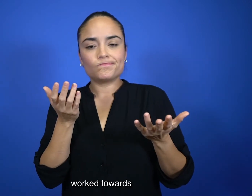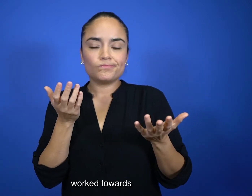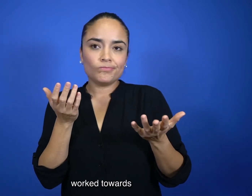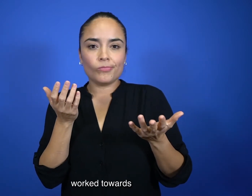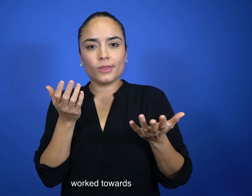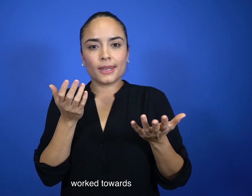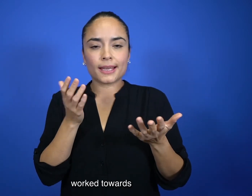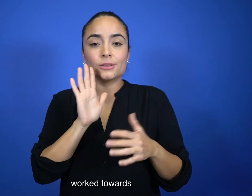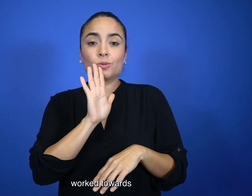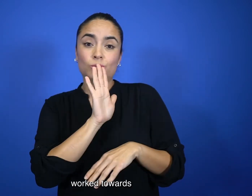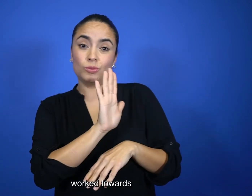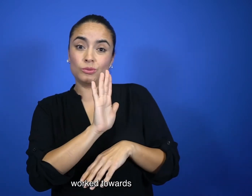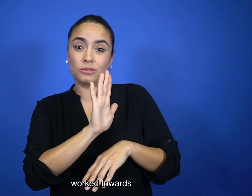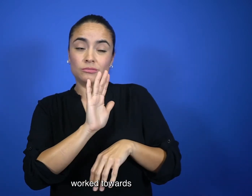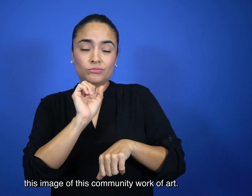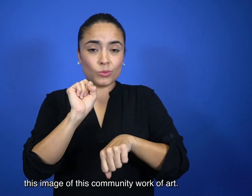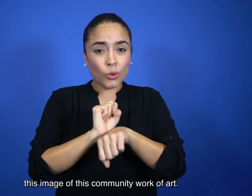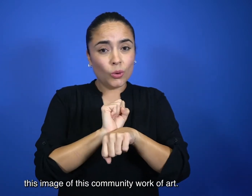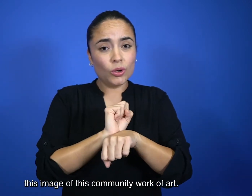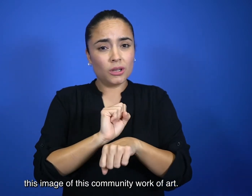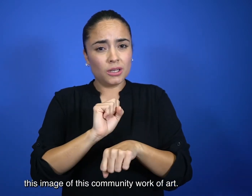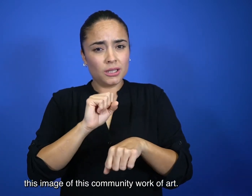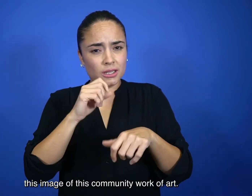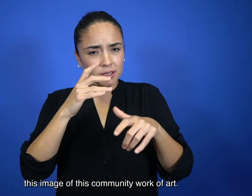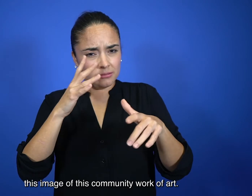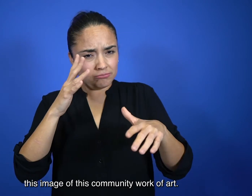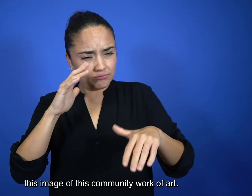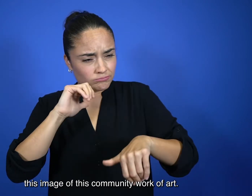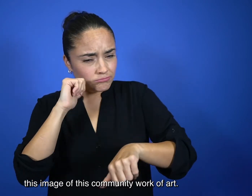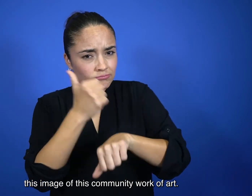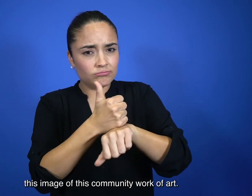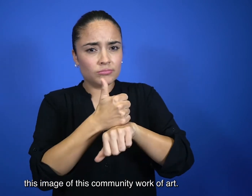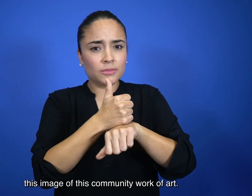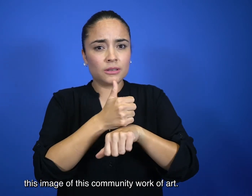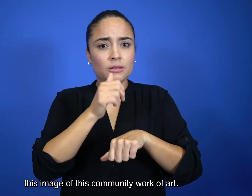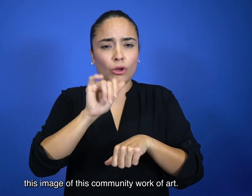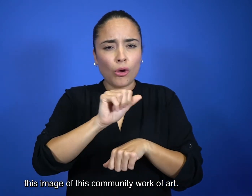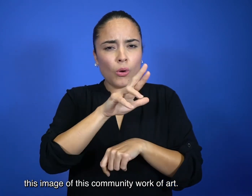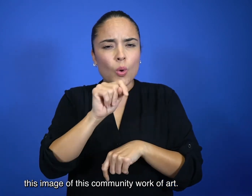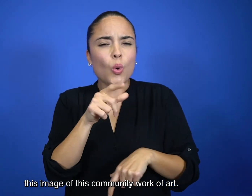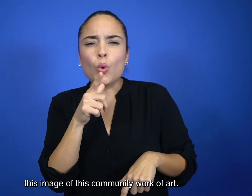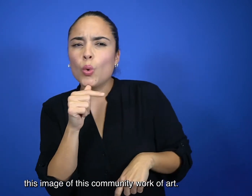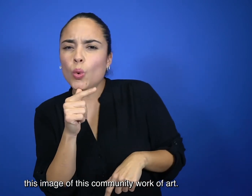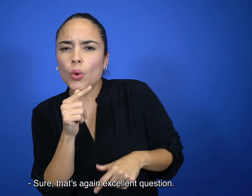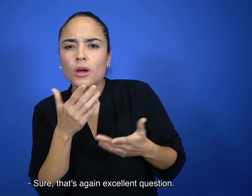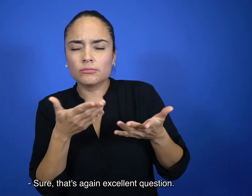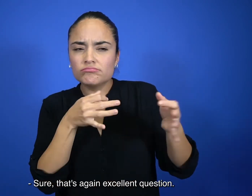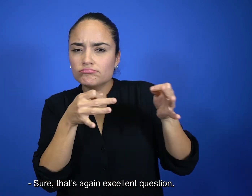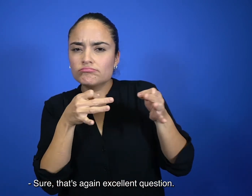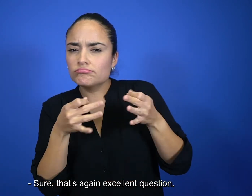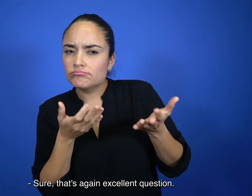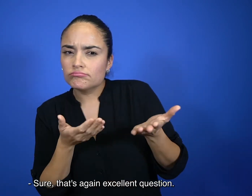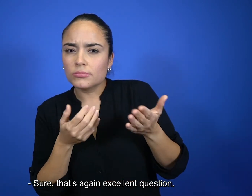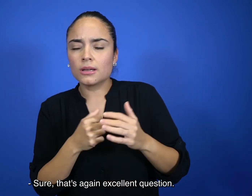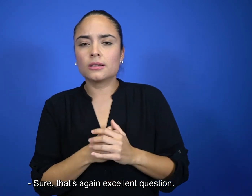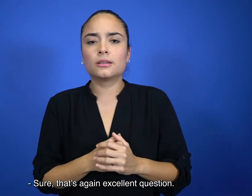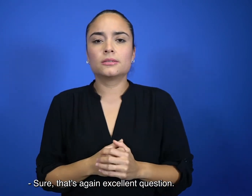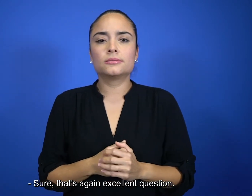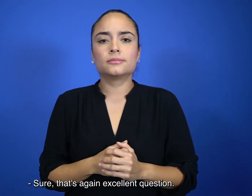worked towards this image of this community work of art. Sure. That's, again, excellent